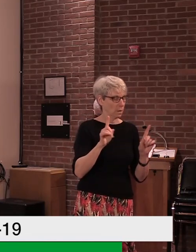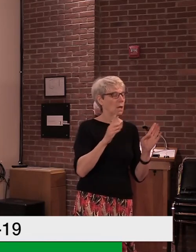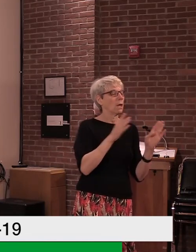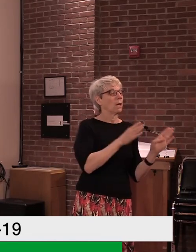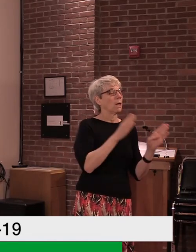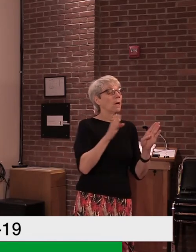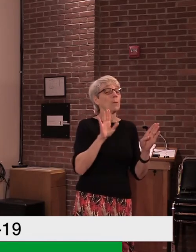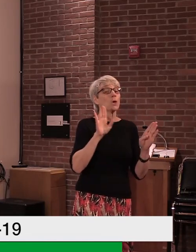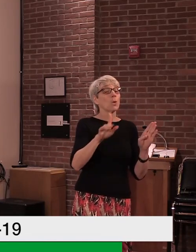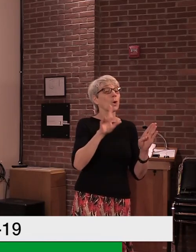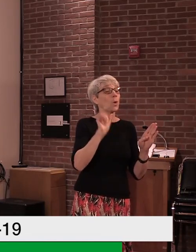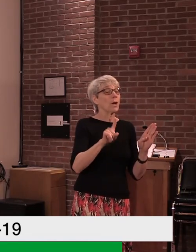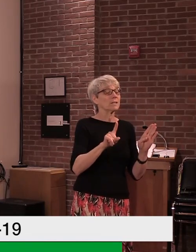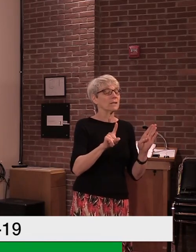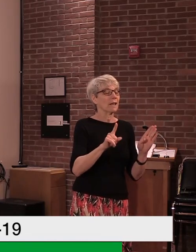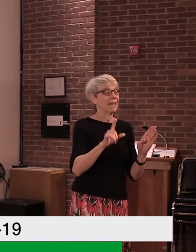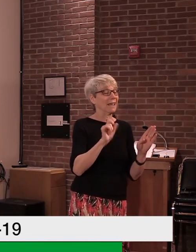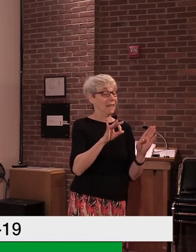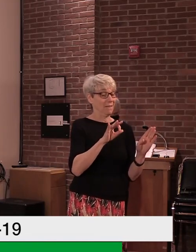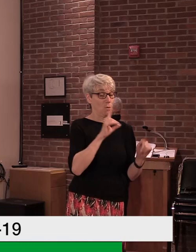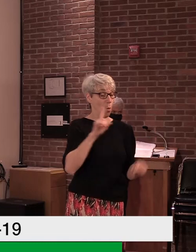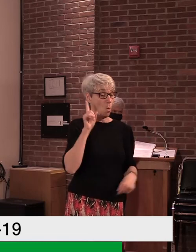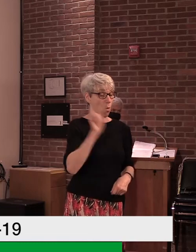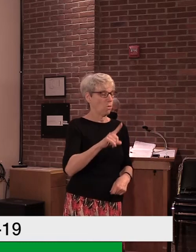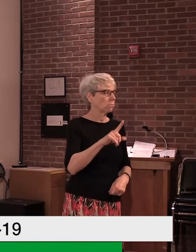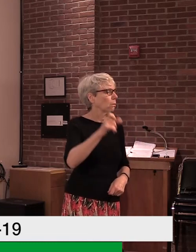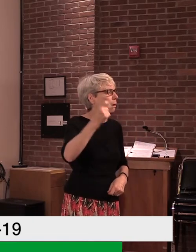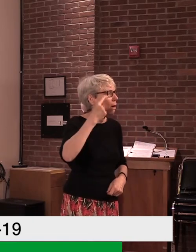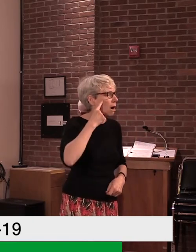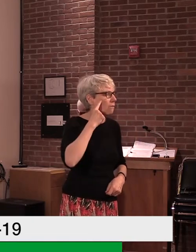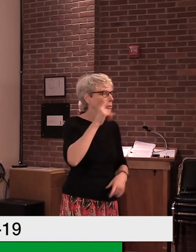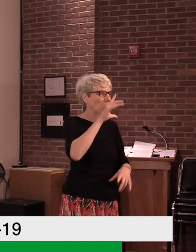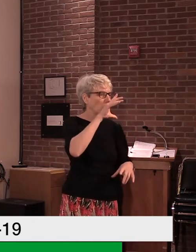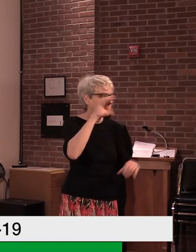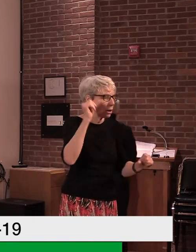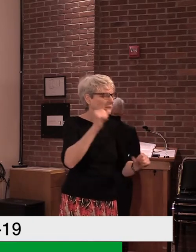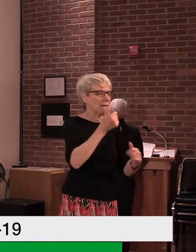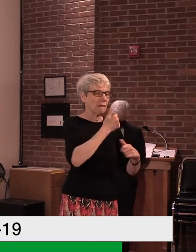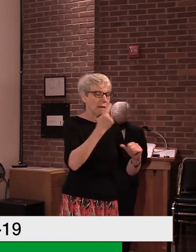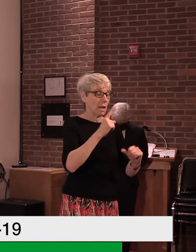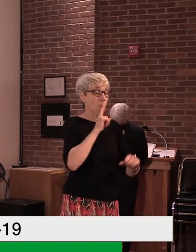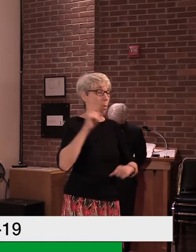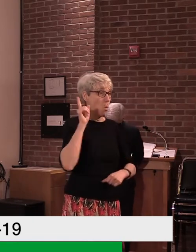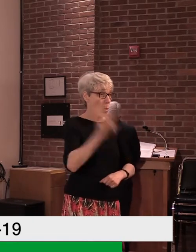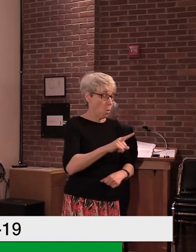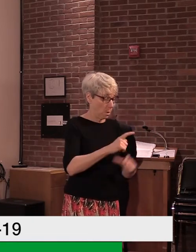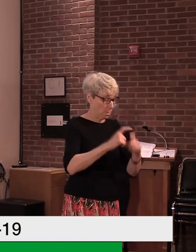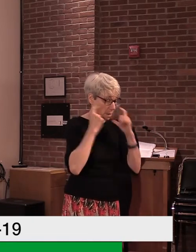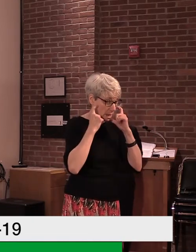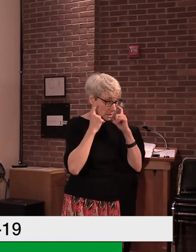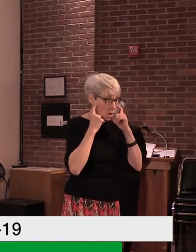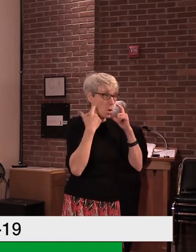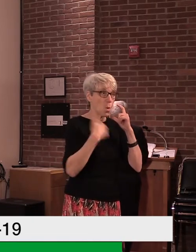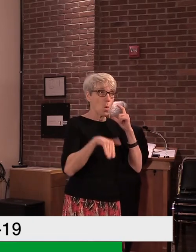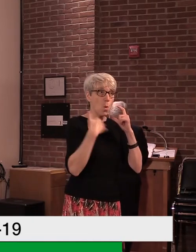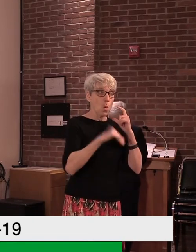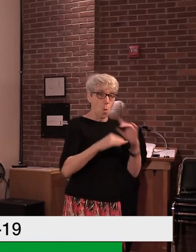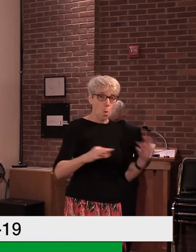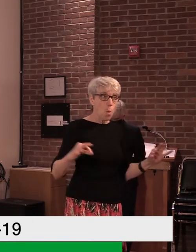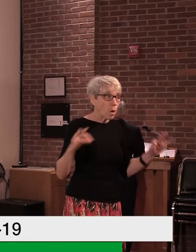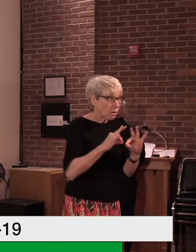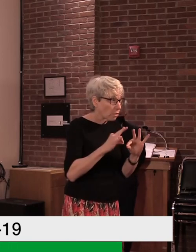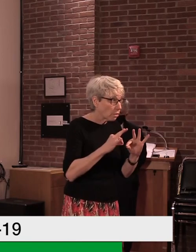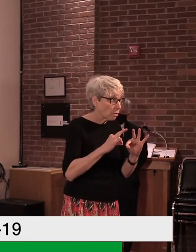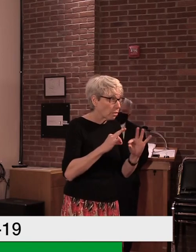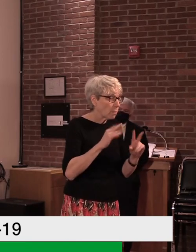mandating of the wearing of the facial covering something that makes even more difference than just using them at all